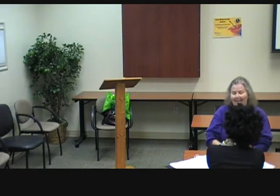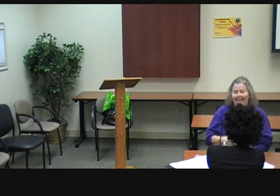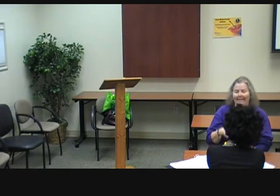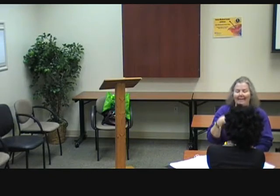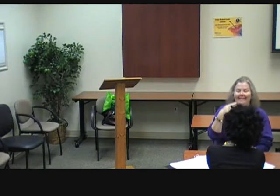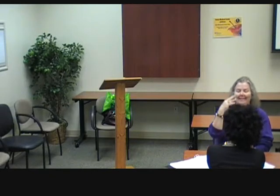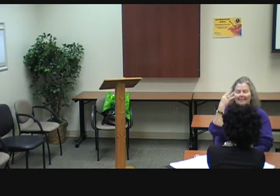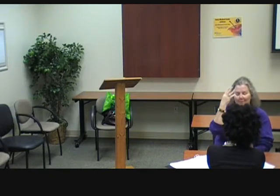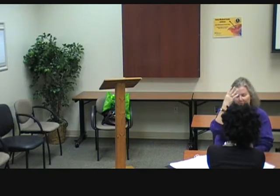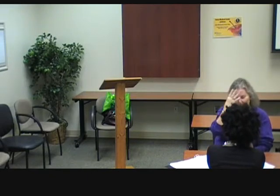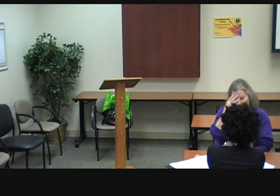I said that.